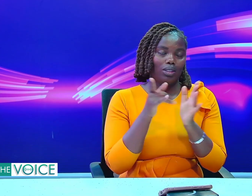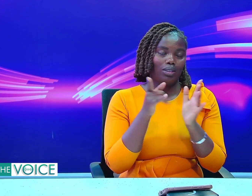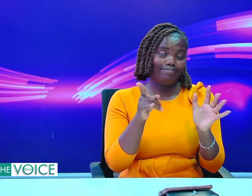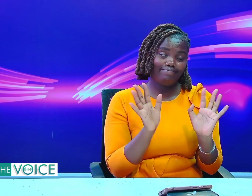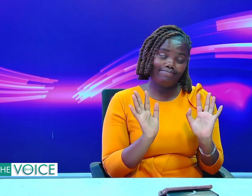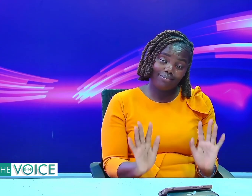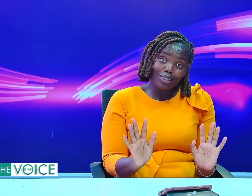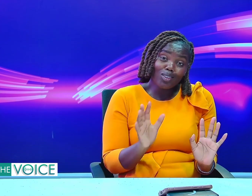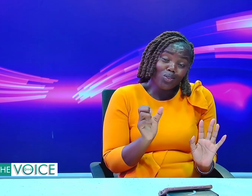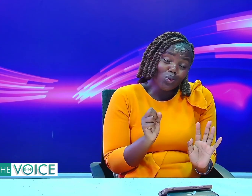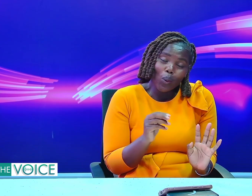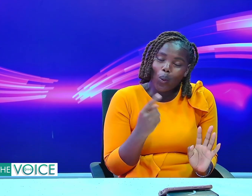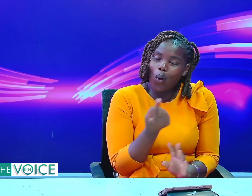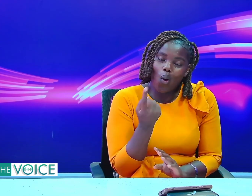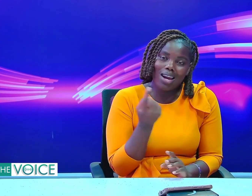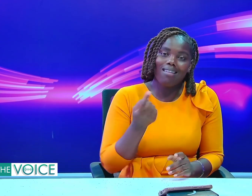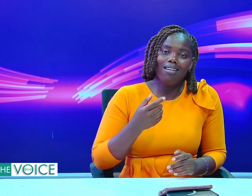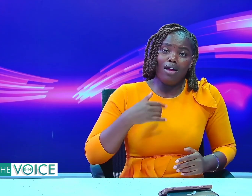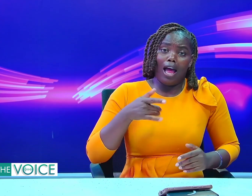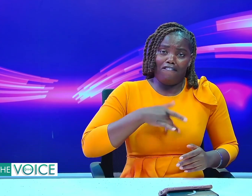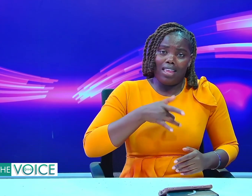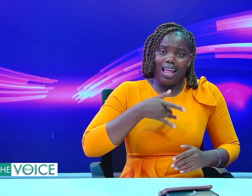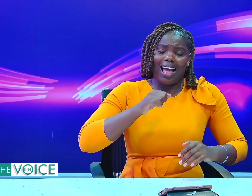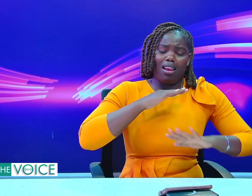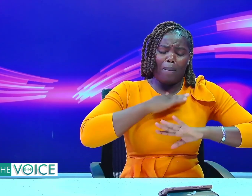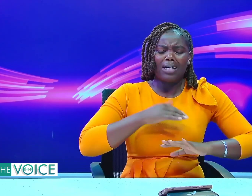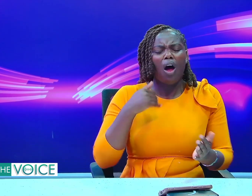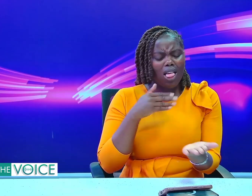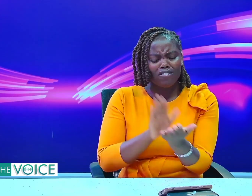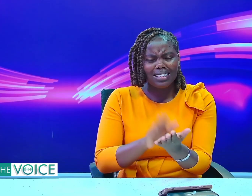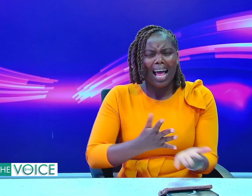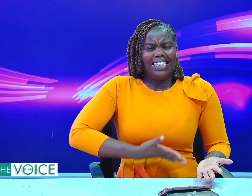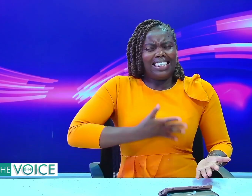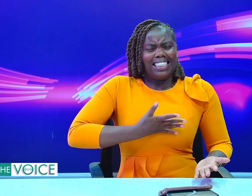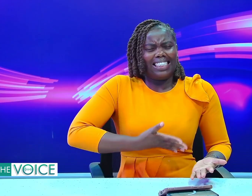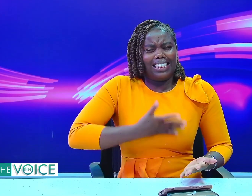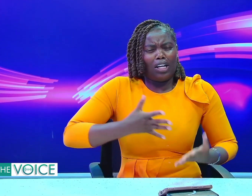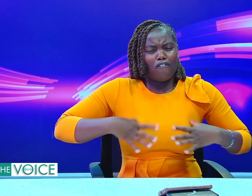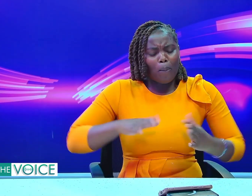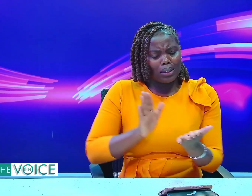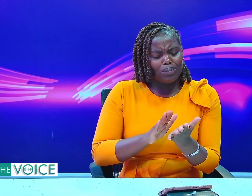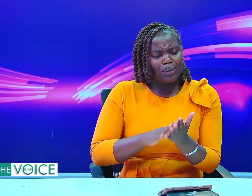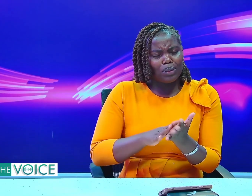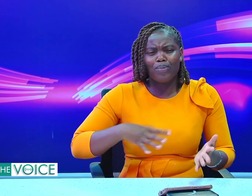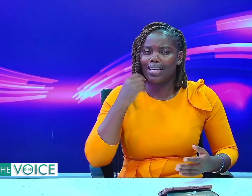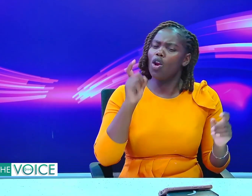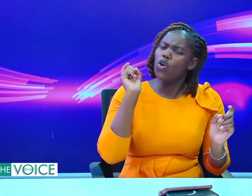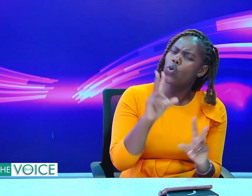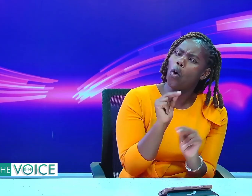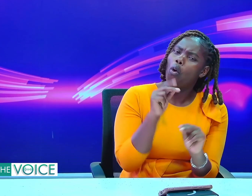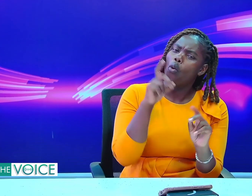men, ran into them during that time. So right now I feel in the comment section, people are